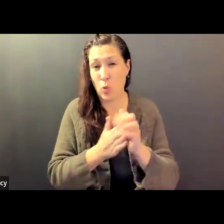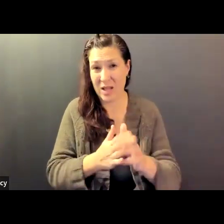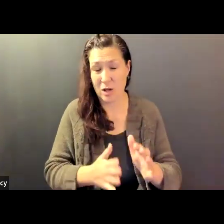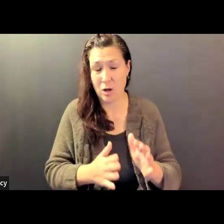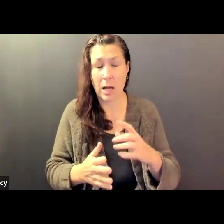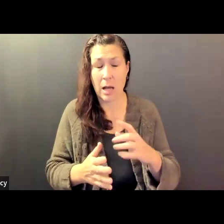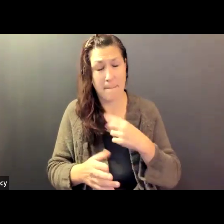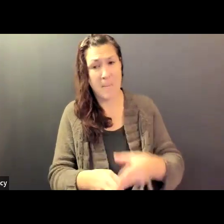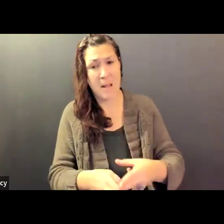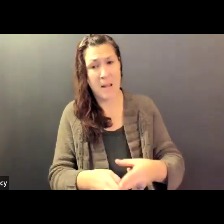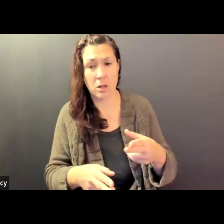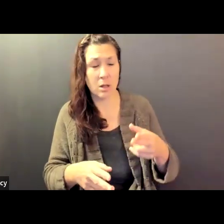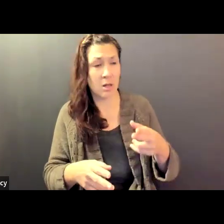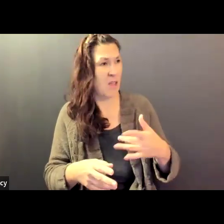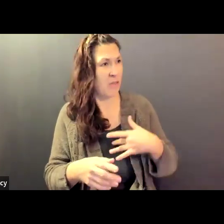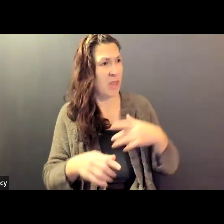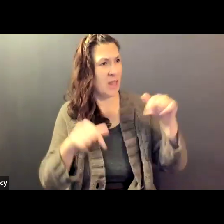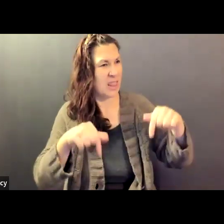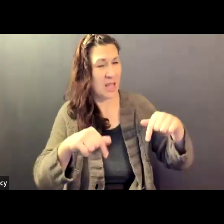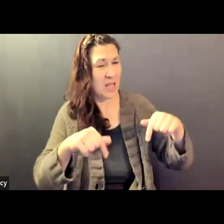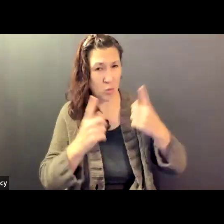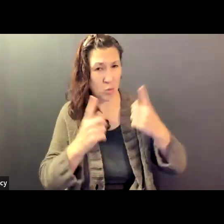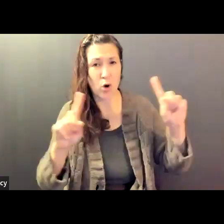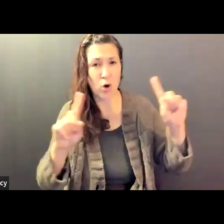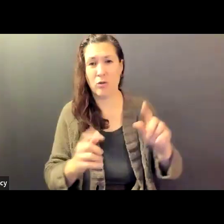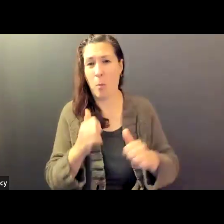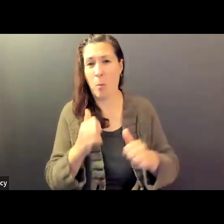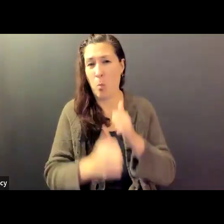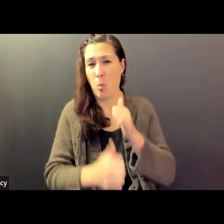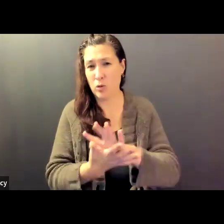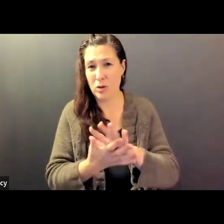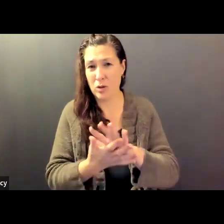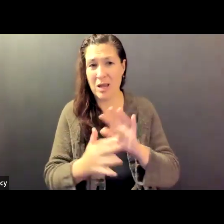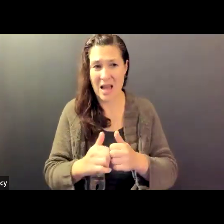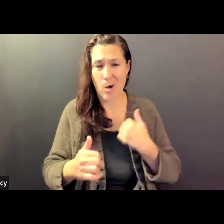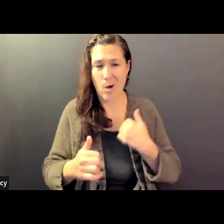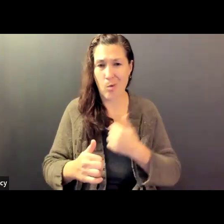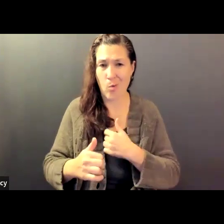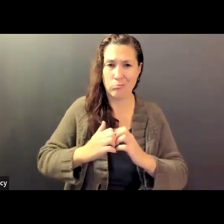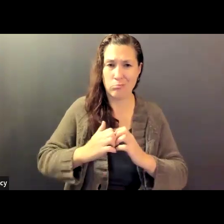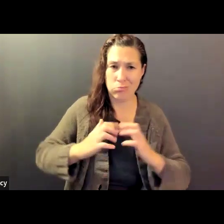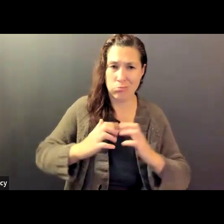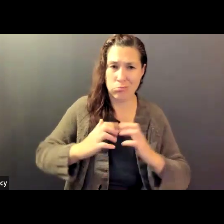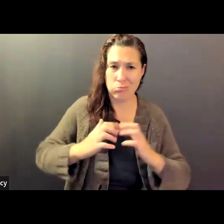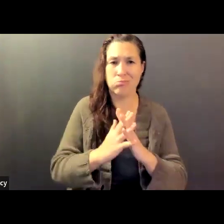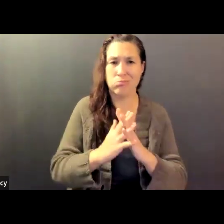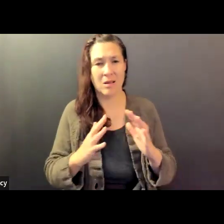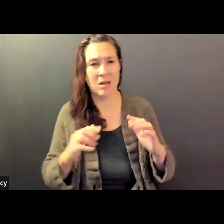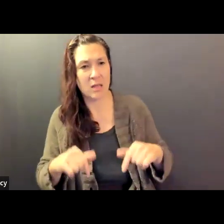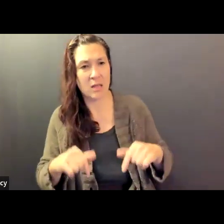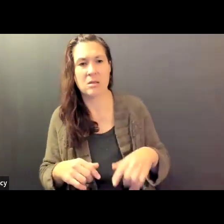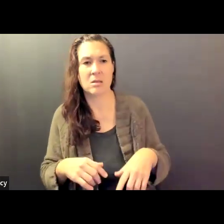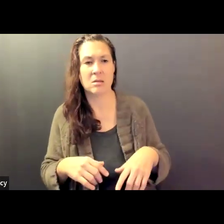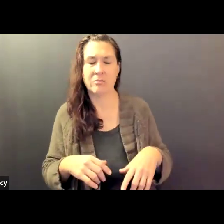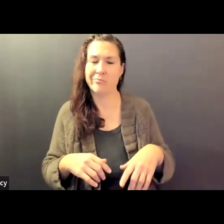for most schools in the new way we're doing this, in the way we're rolling out the investment and the guidance from those